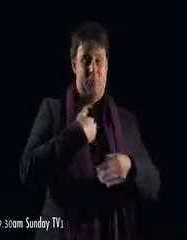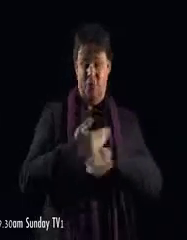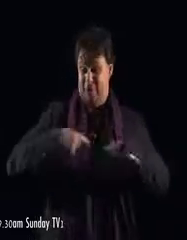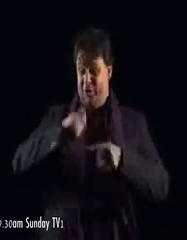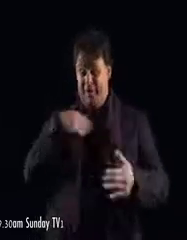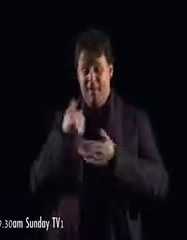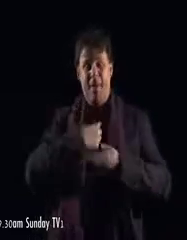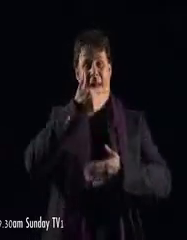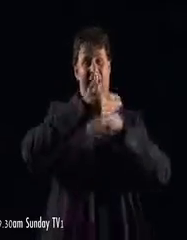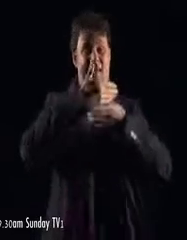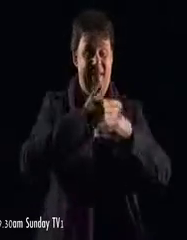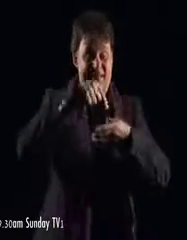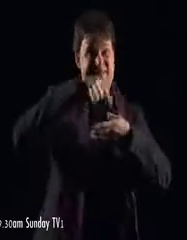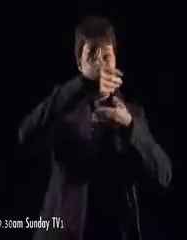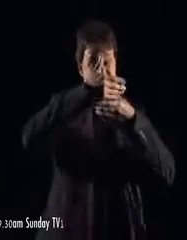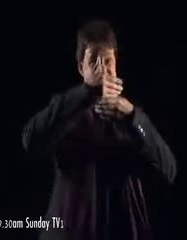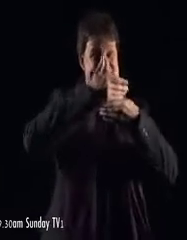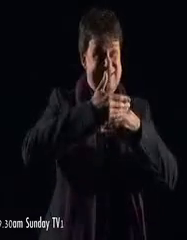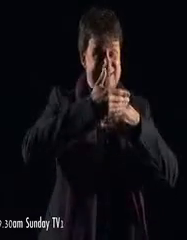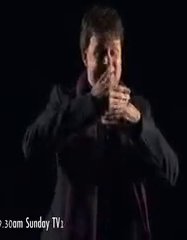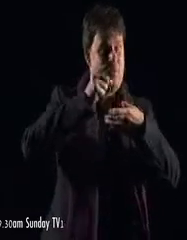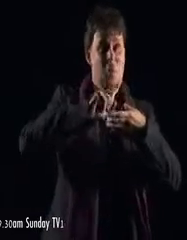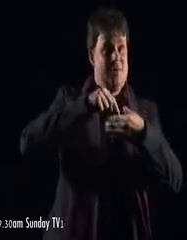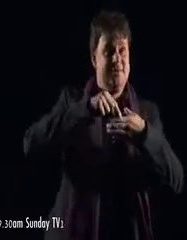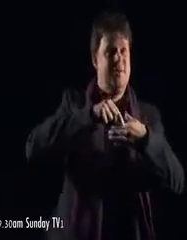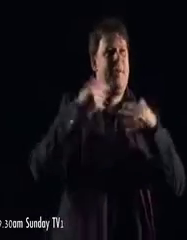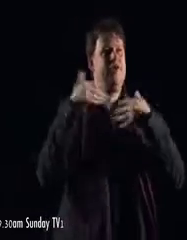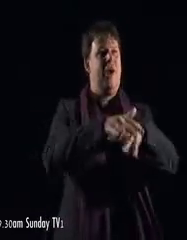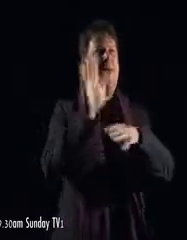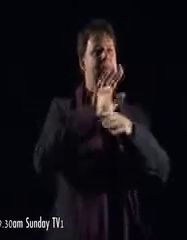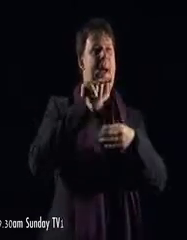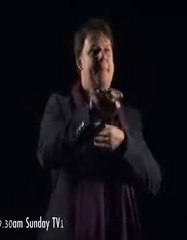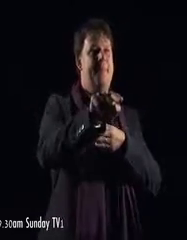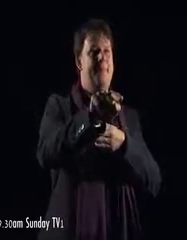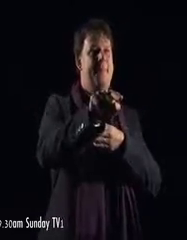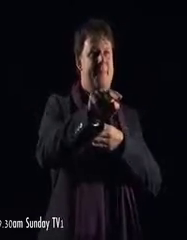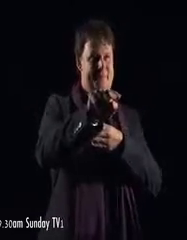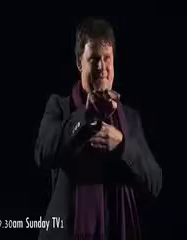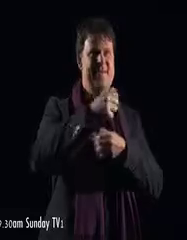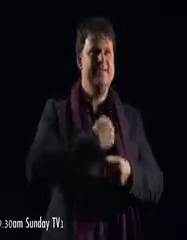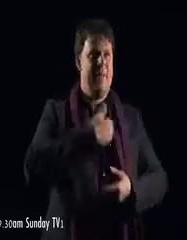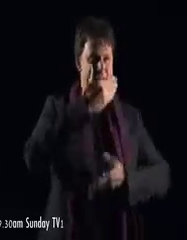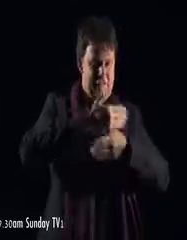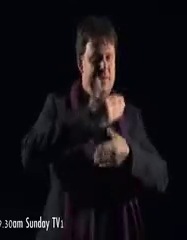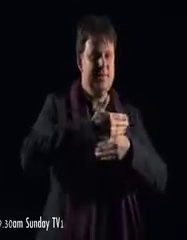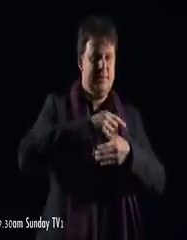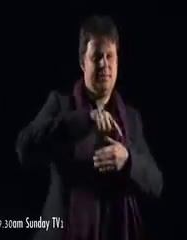The barriers that I come across are getting into mainstream films. That's the big barrier. The producers seem to be really